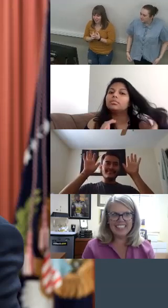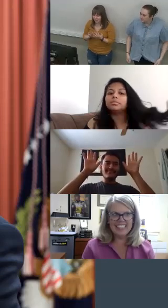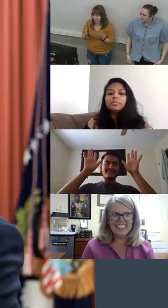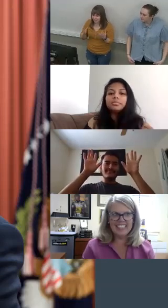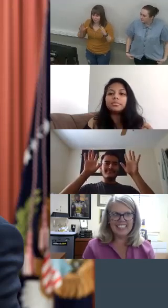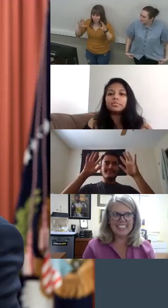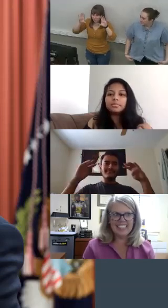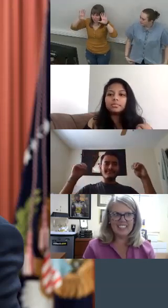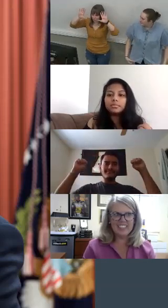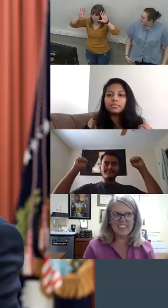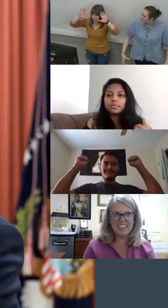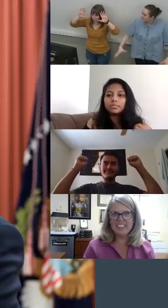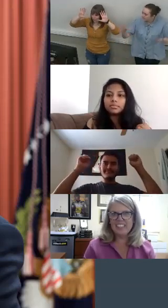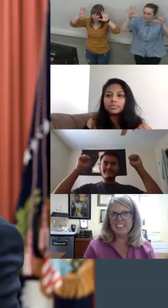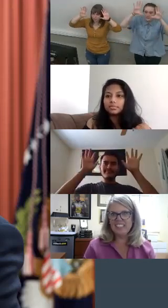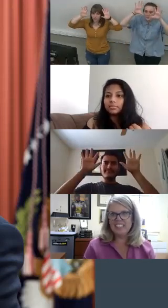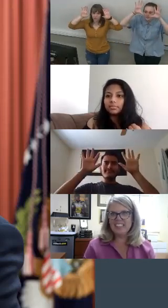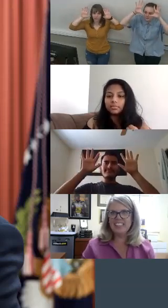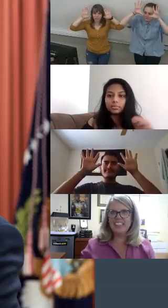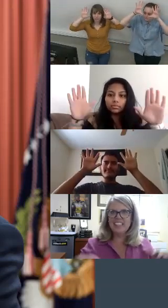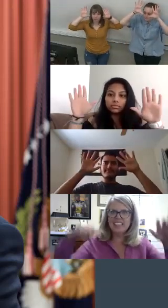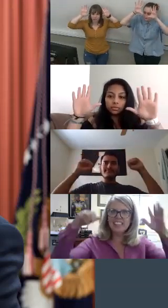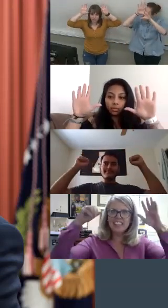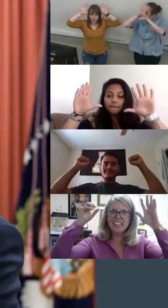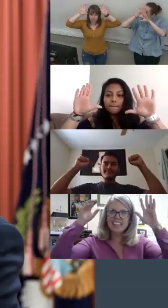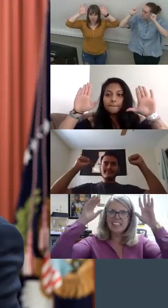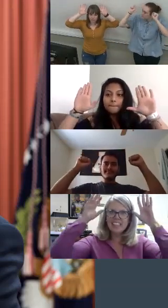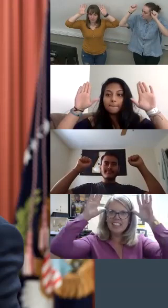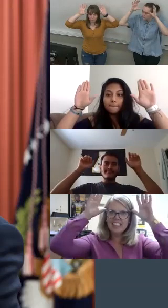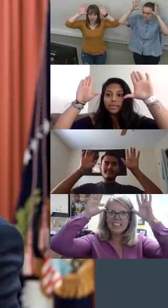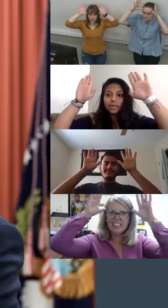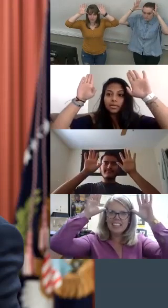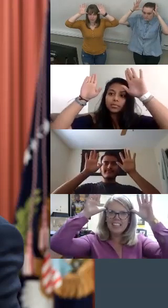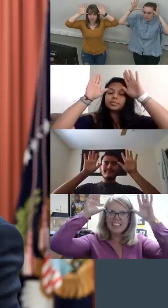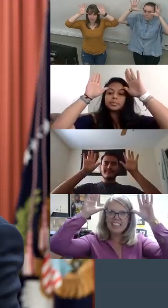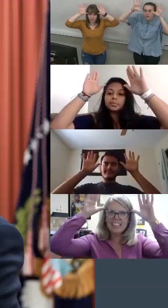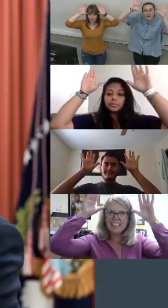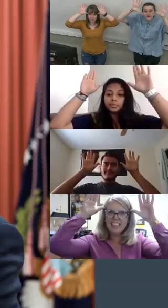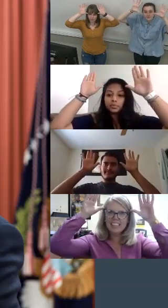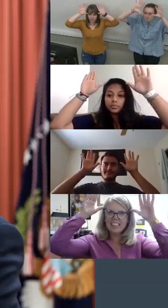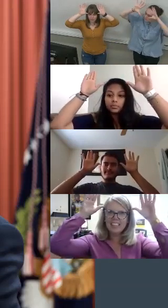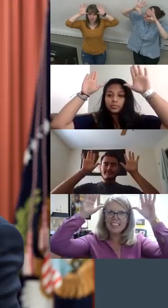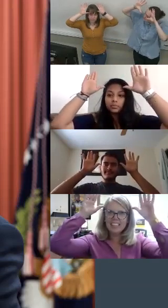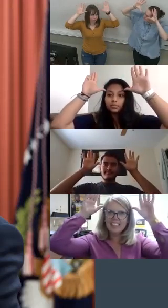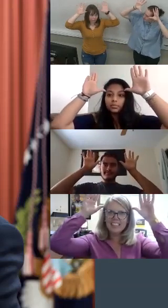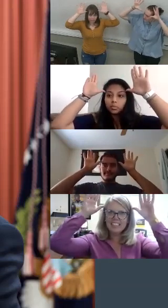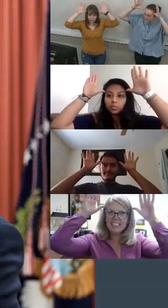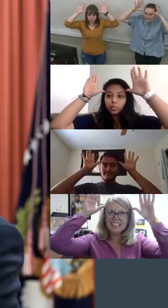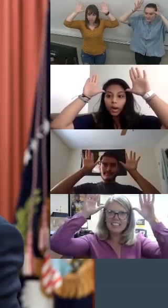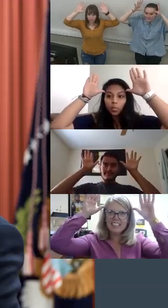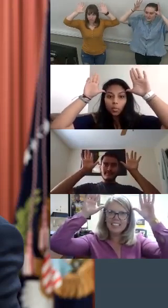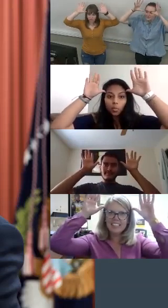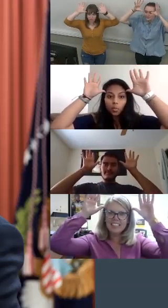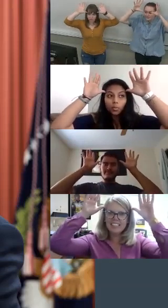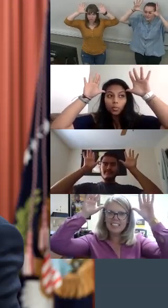Yep. I like this one because your two hands kind of start right here, like above your head. Make your antlers. Make your little